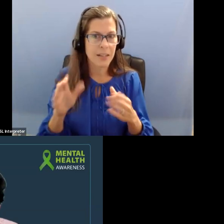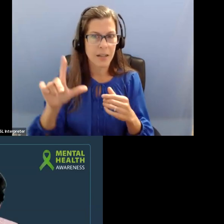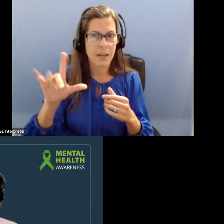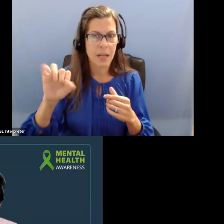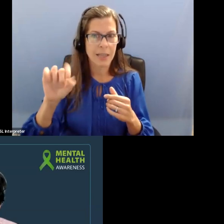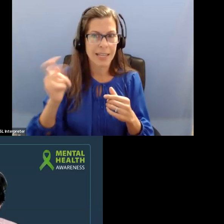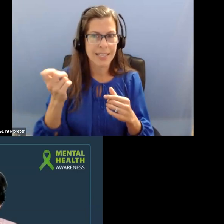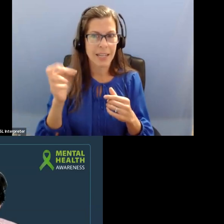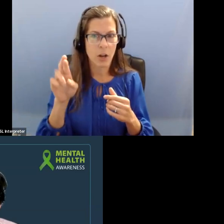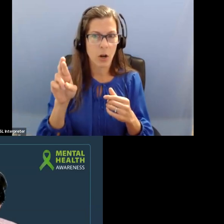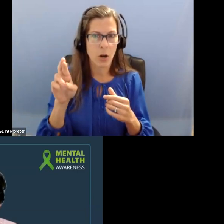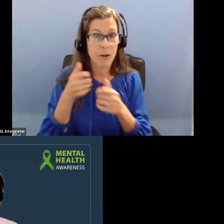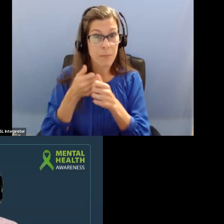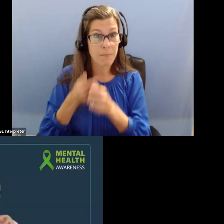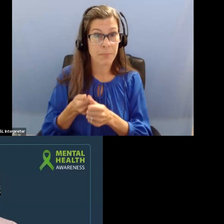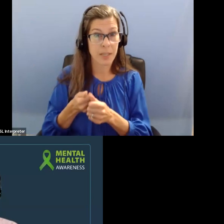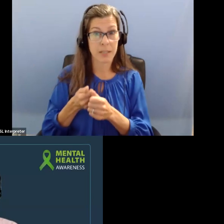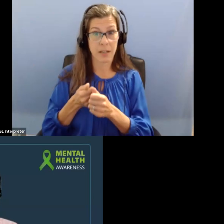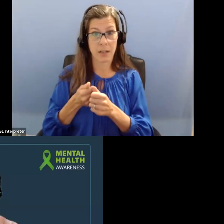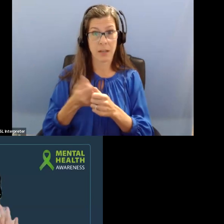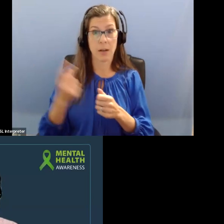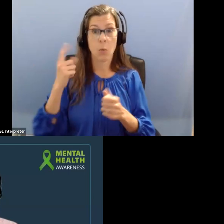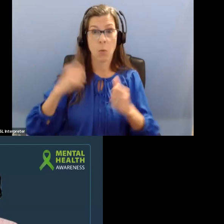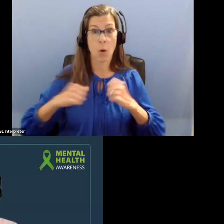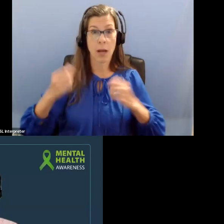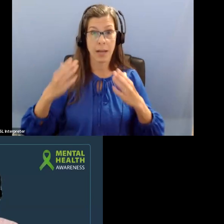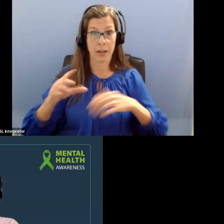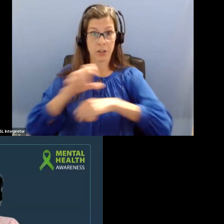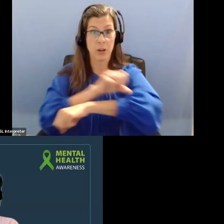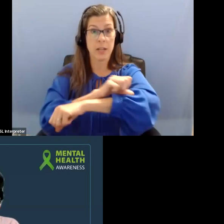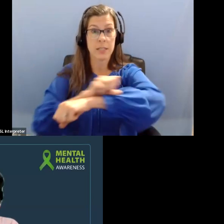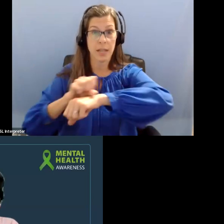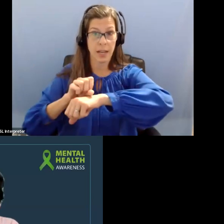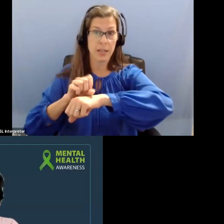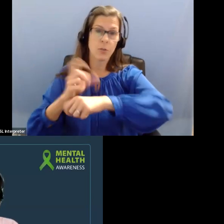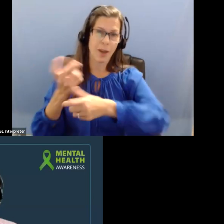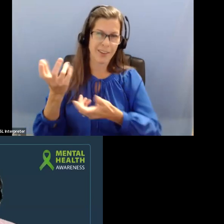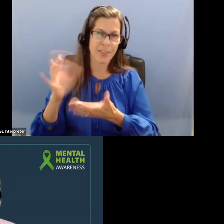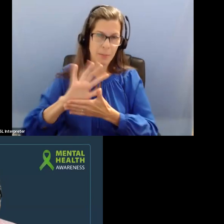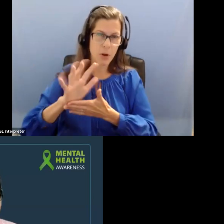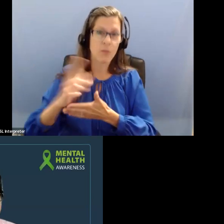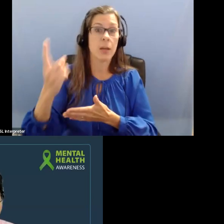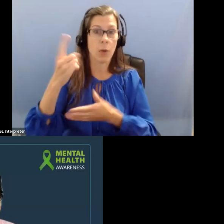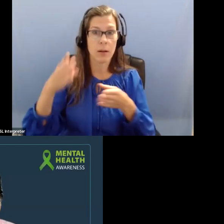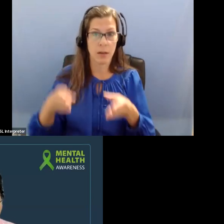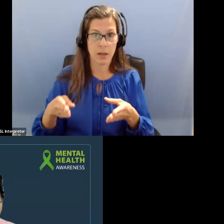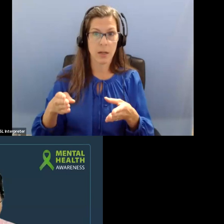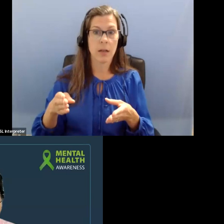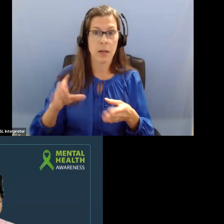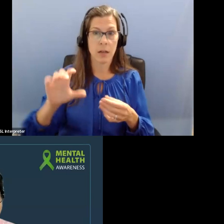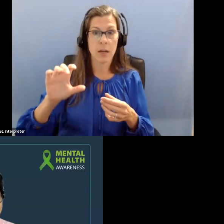Buscemi. It's based on, there's only one actor on stage in the movie, but she's a crisis